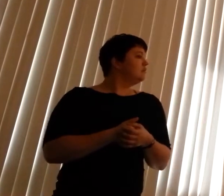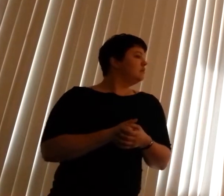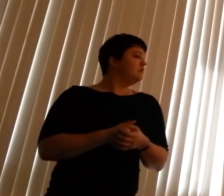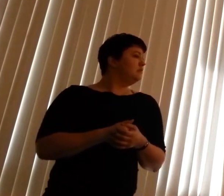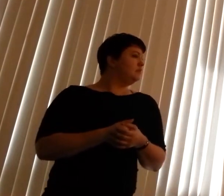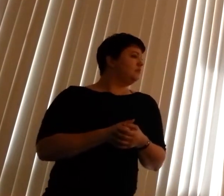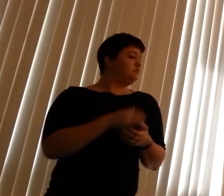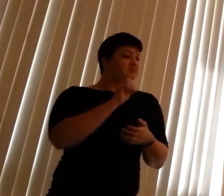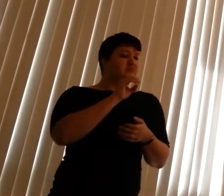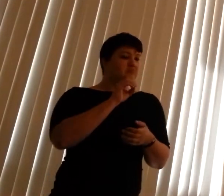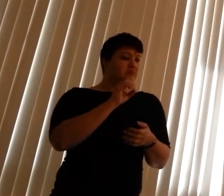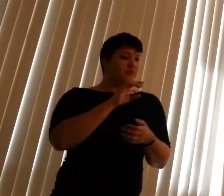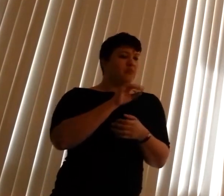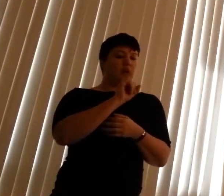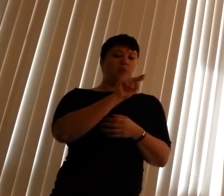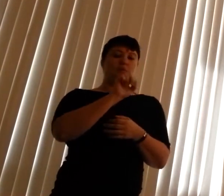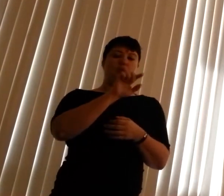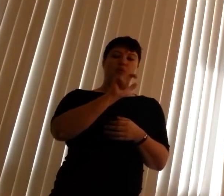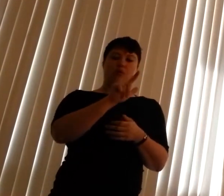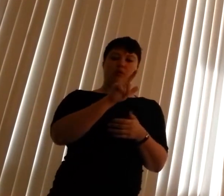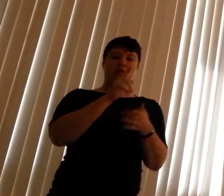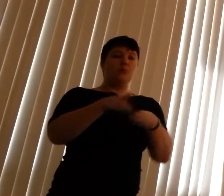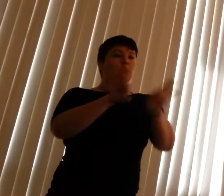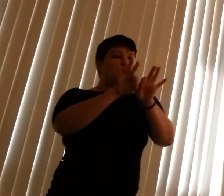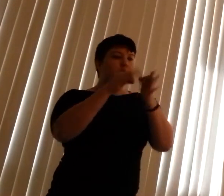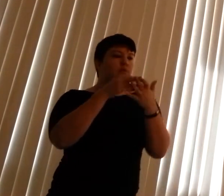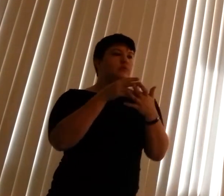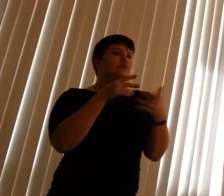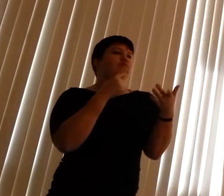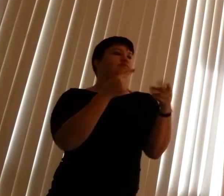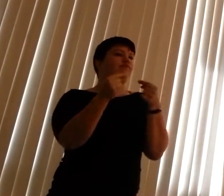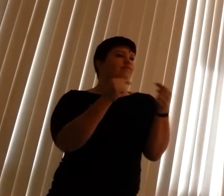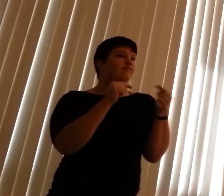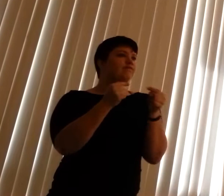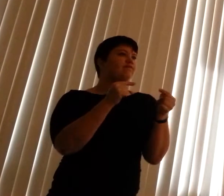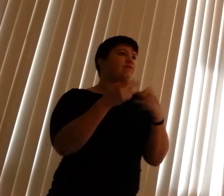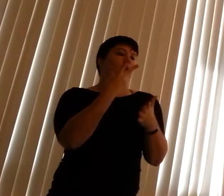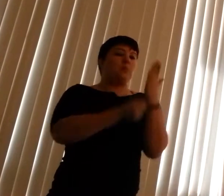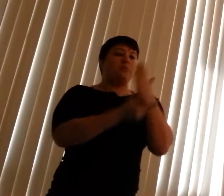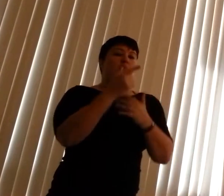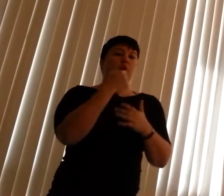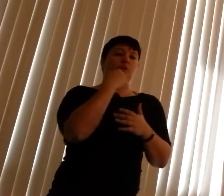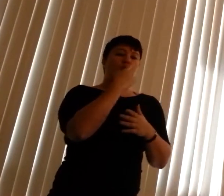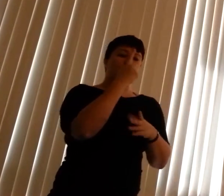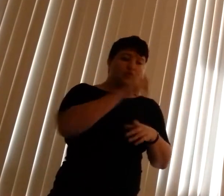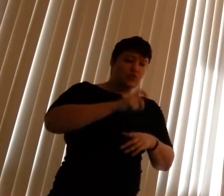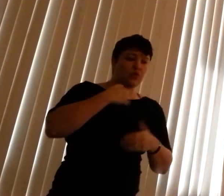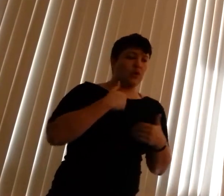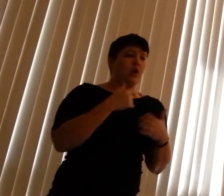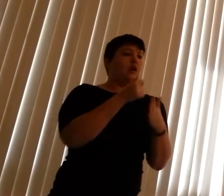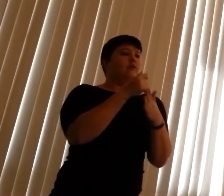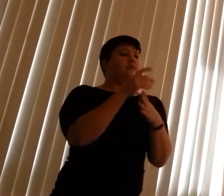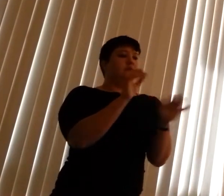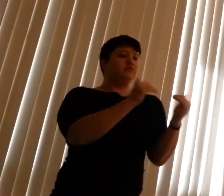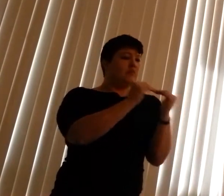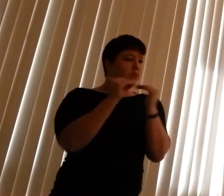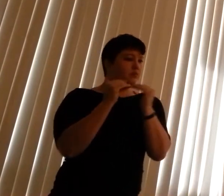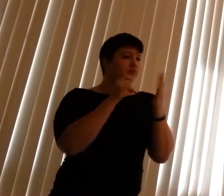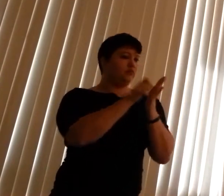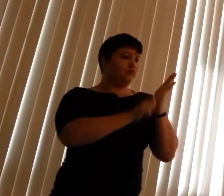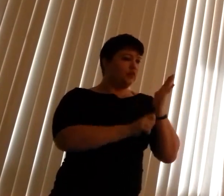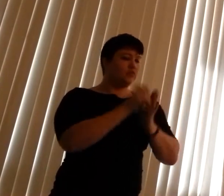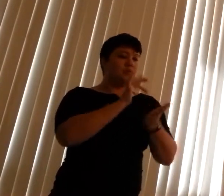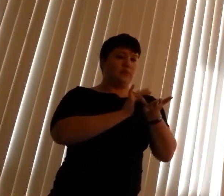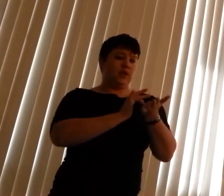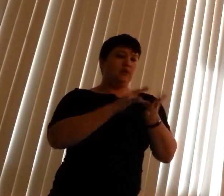So the moral importance argument implies that in both cases, each candidate should get a chance equal with that given to the